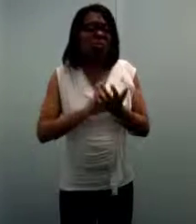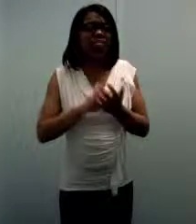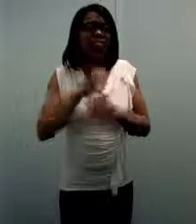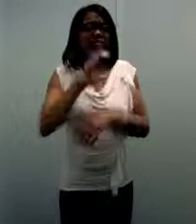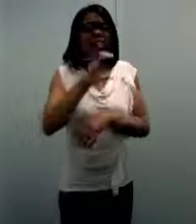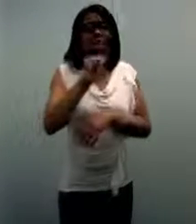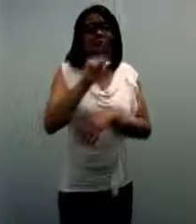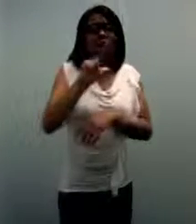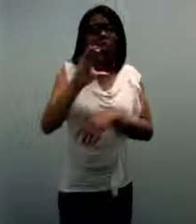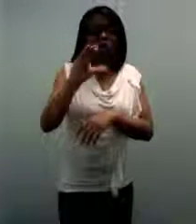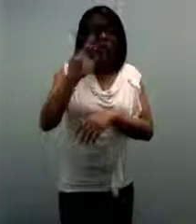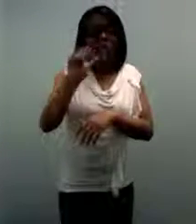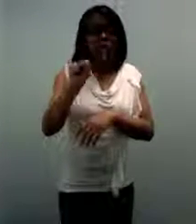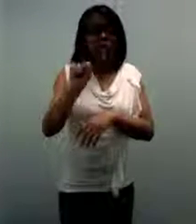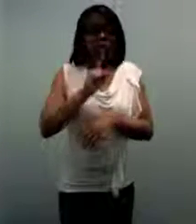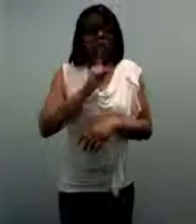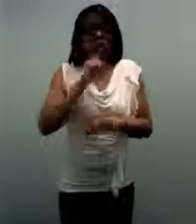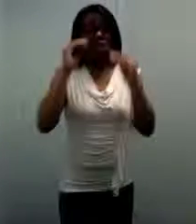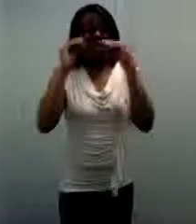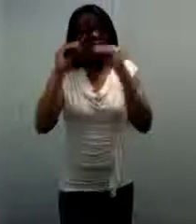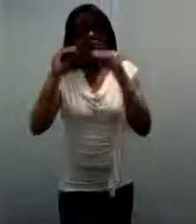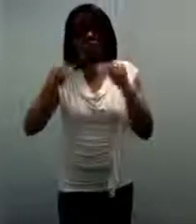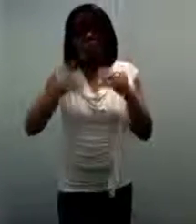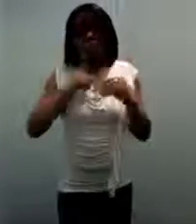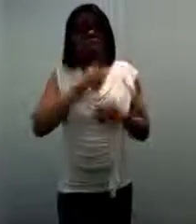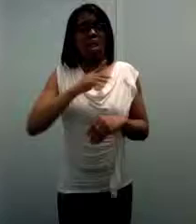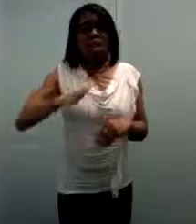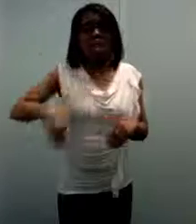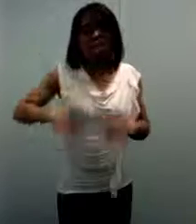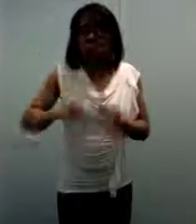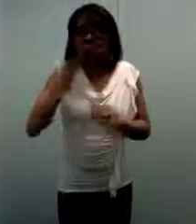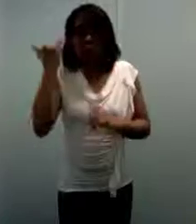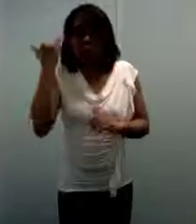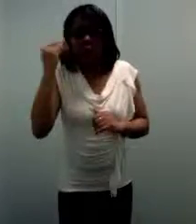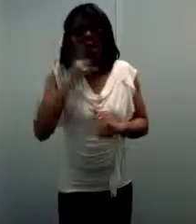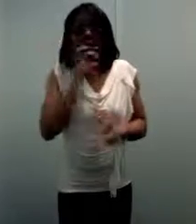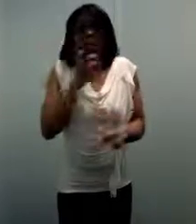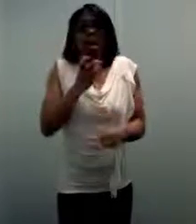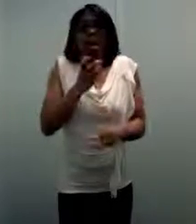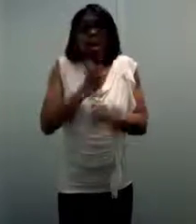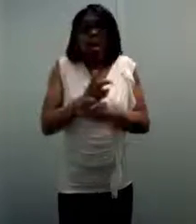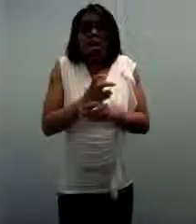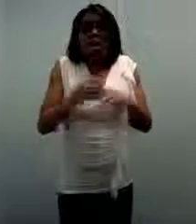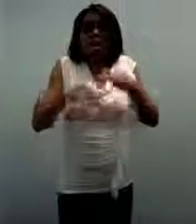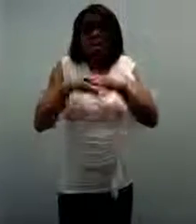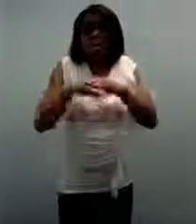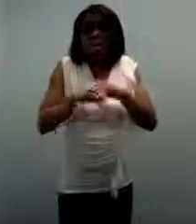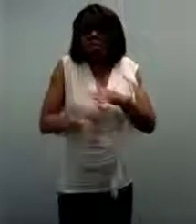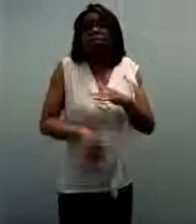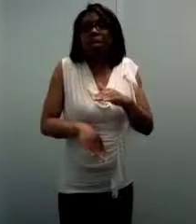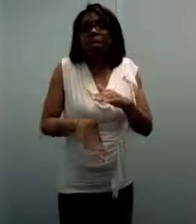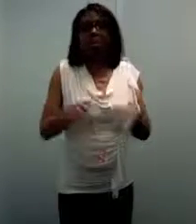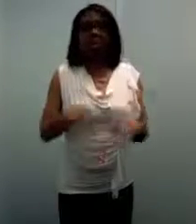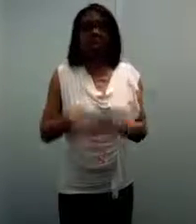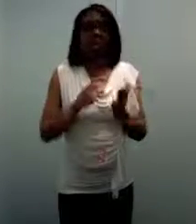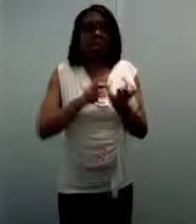very late. Why is this? Well, it's damn hard doing the calculations. That's the problem. But actually, many